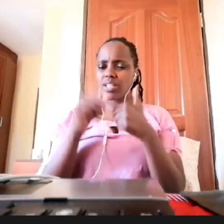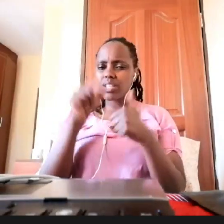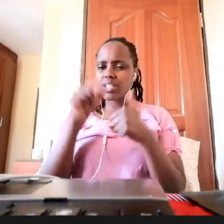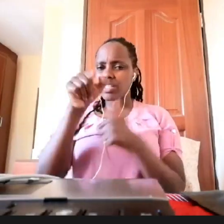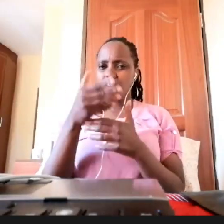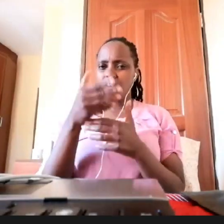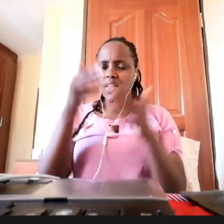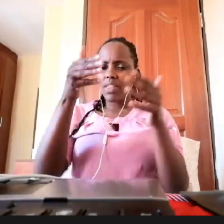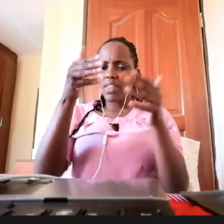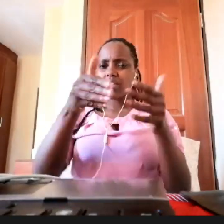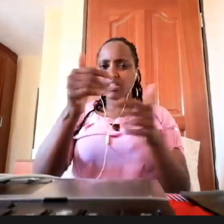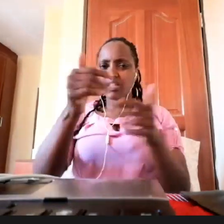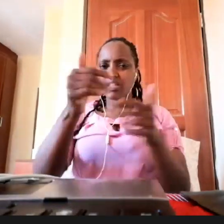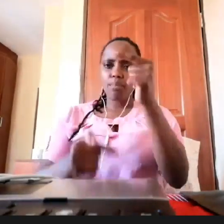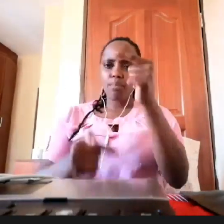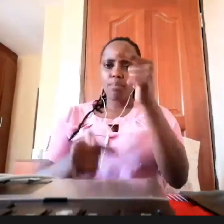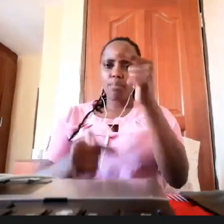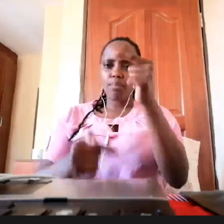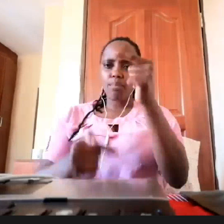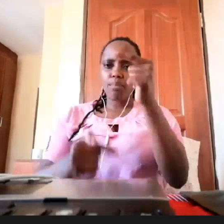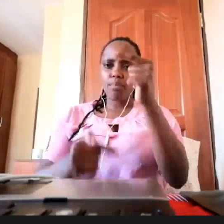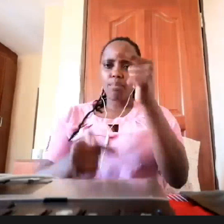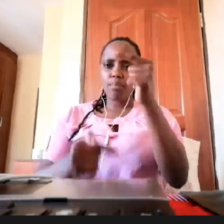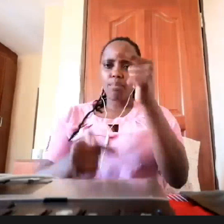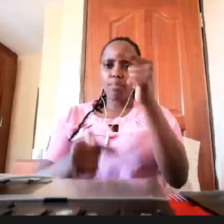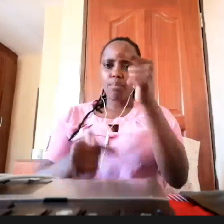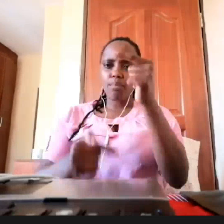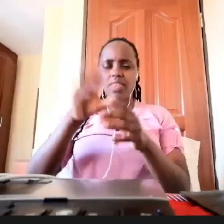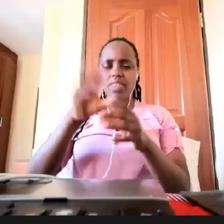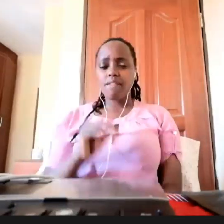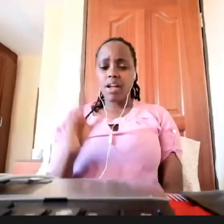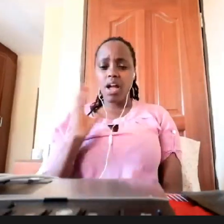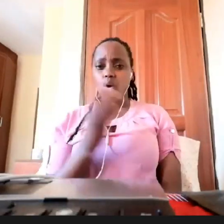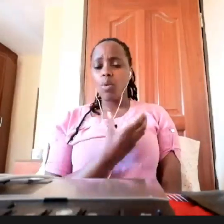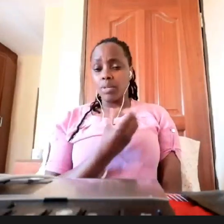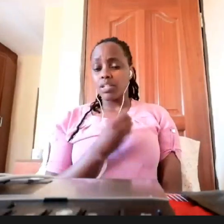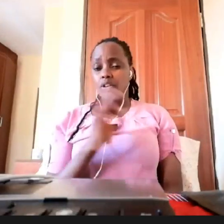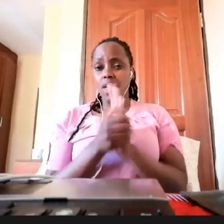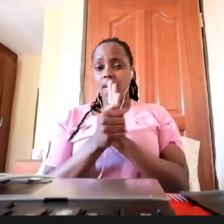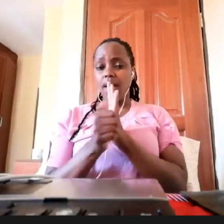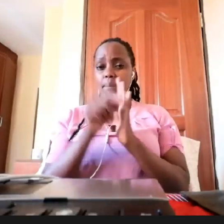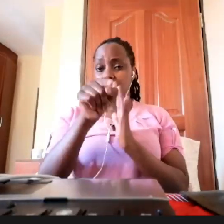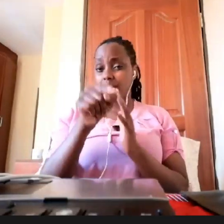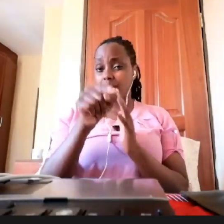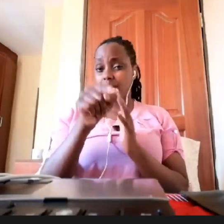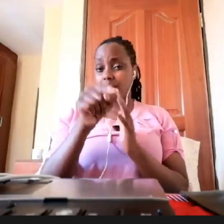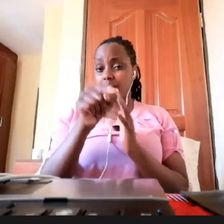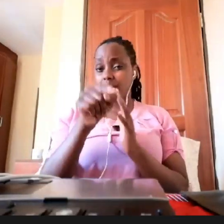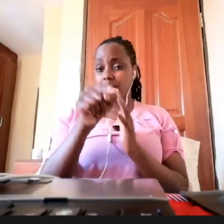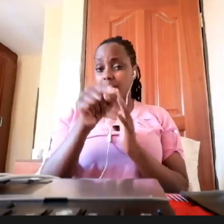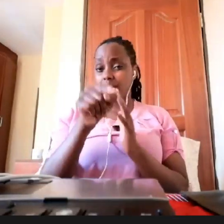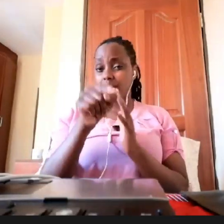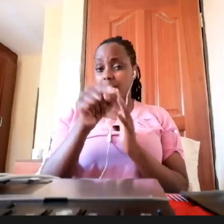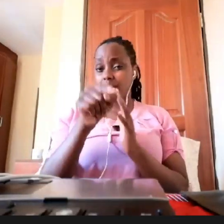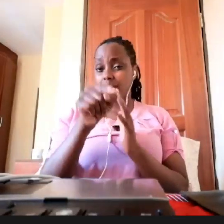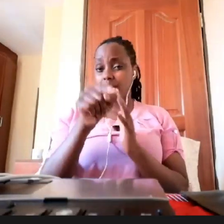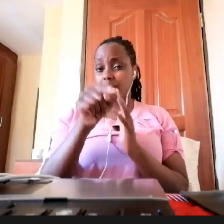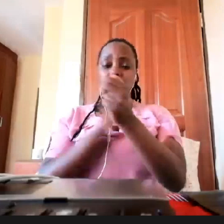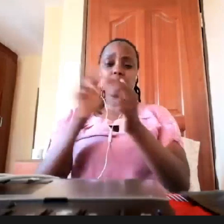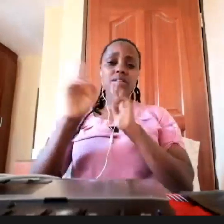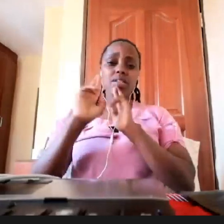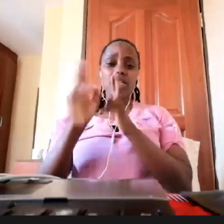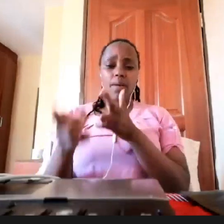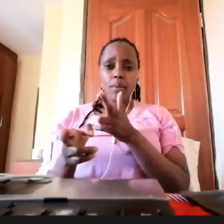existing procedures that we have within the African Committee of Experts? What are the gaps? Like, for instance, as we all know, complementary reports